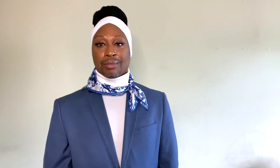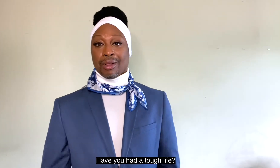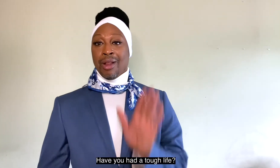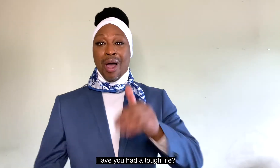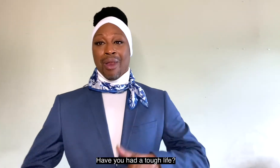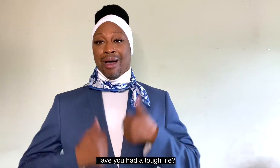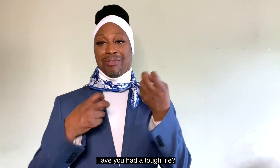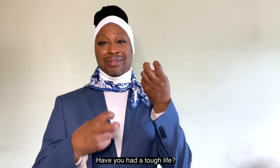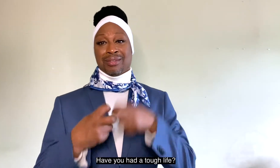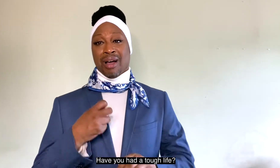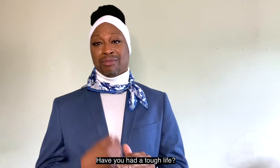Have you had a tough life?